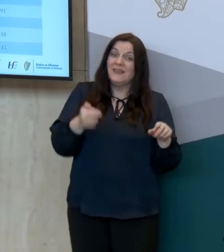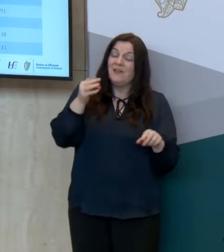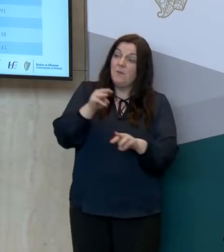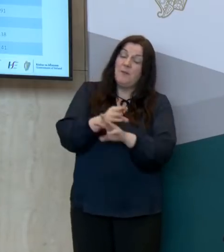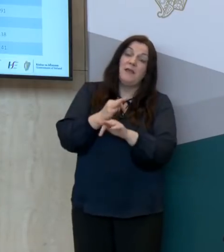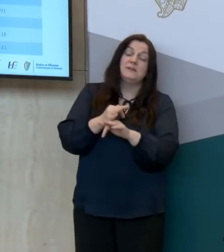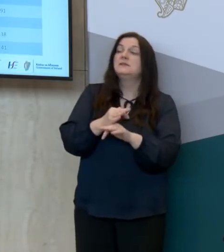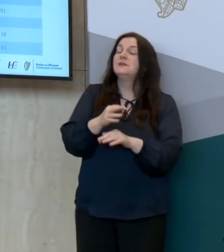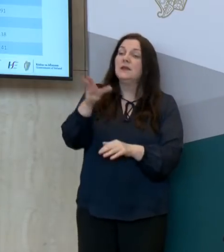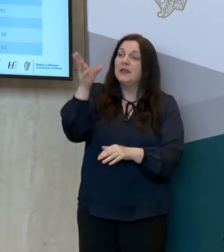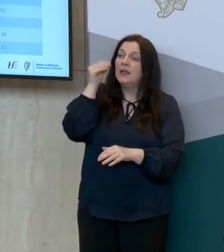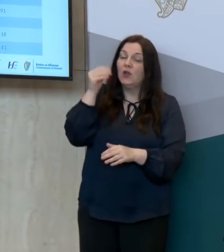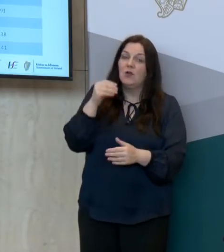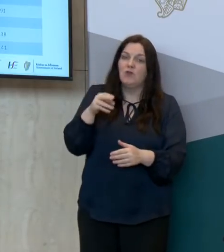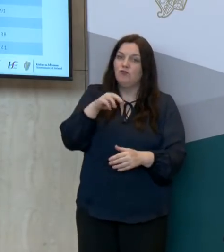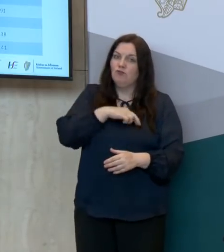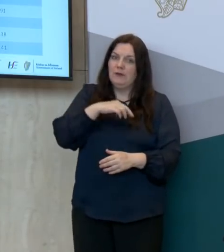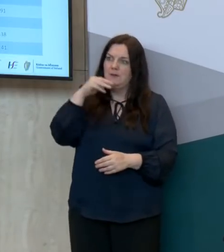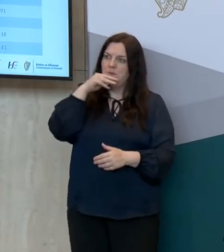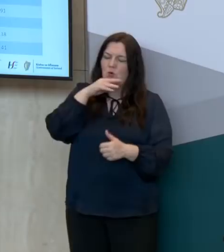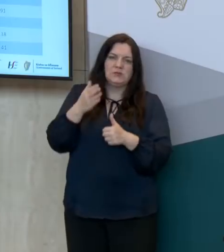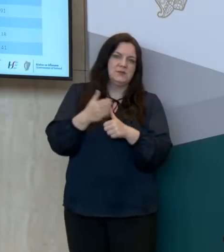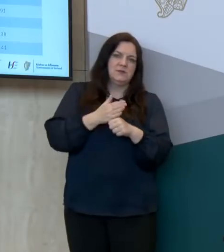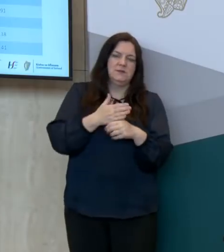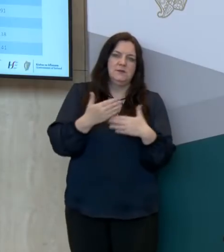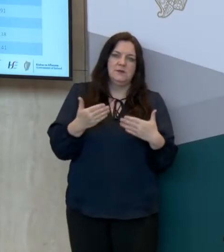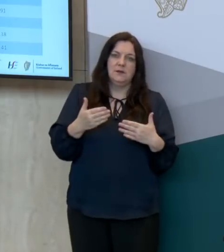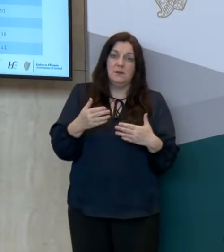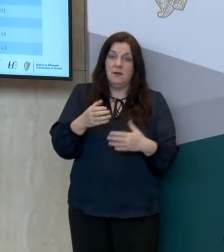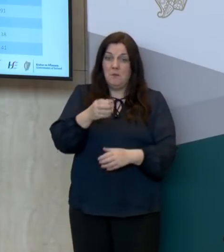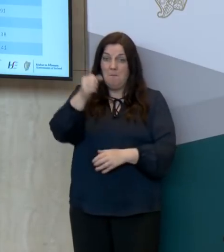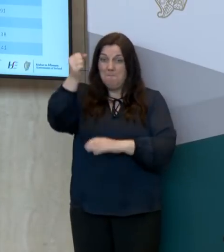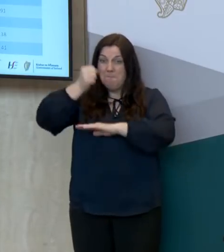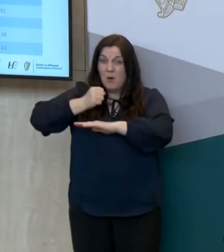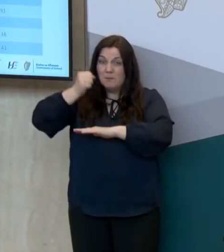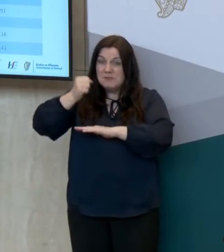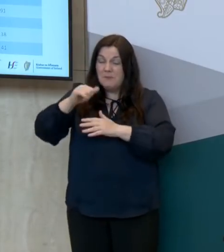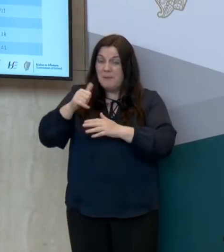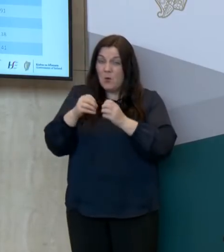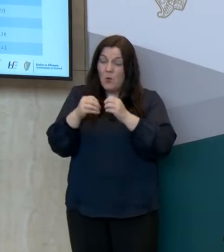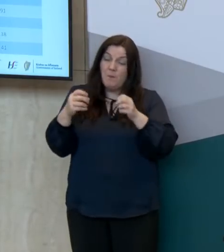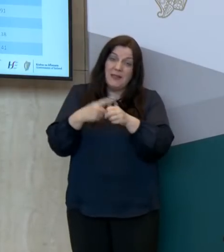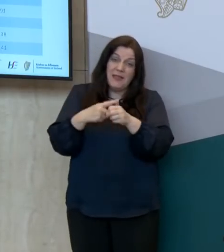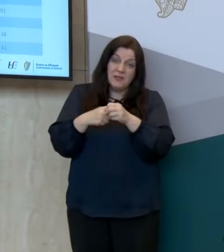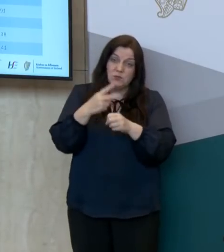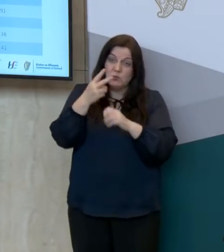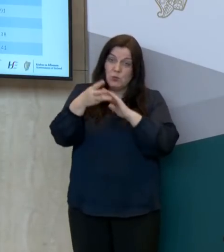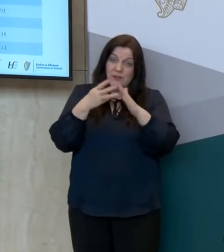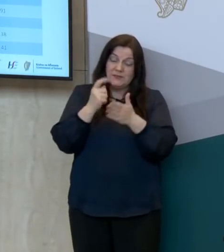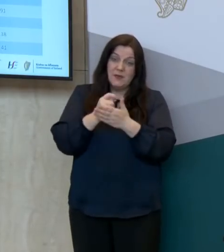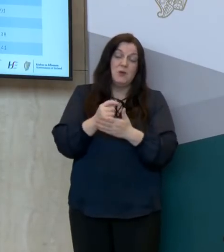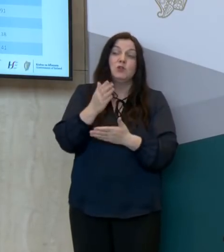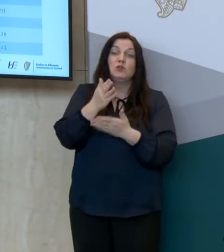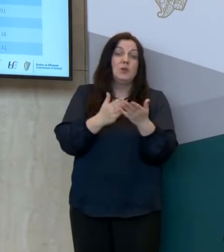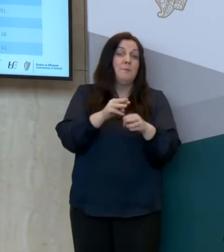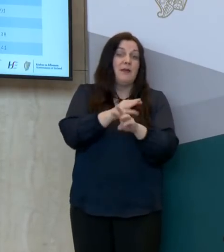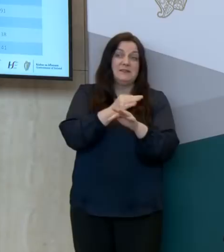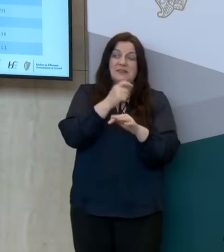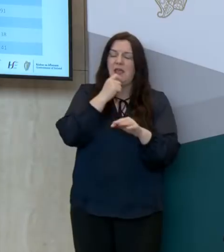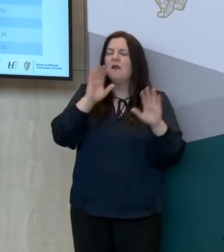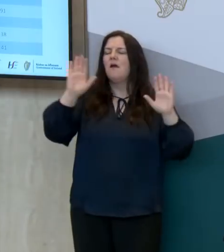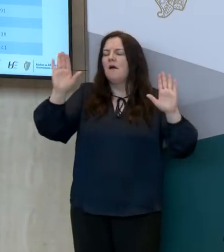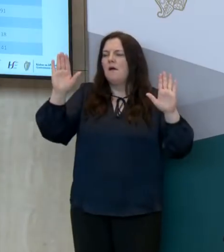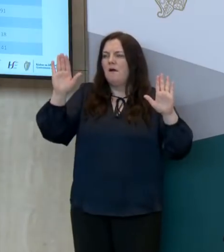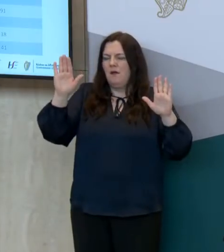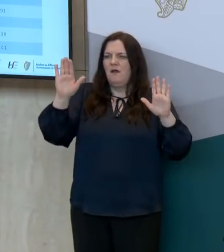that it is such a priority, the pubs could open in 2 weeks' time, and some parents will be saying, why don't we get our children